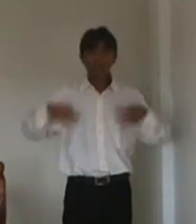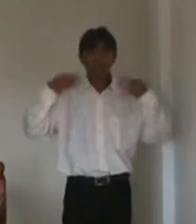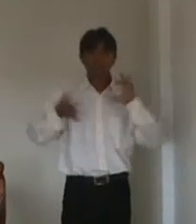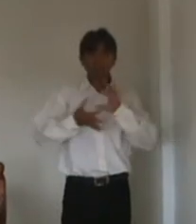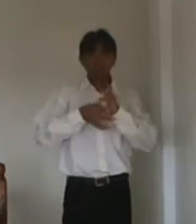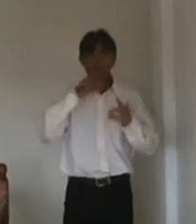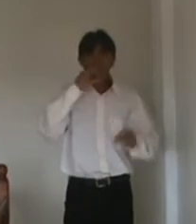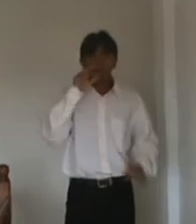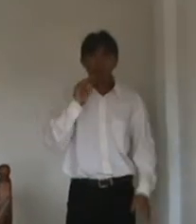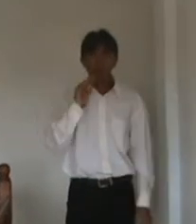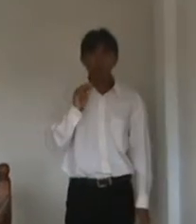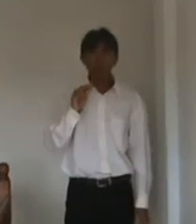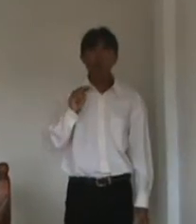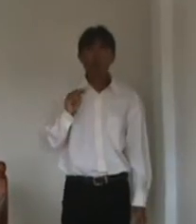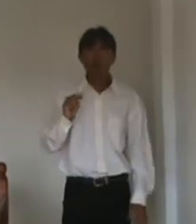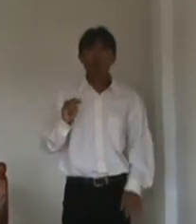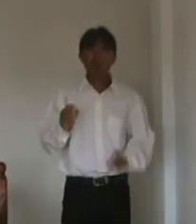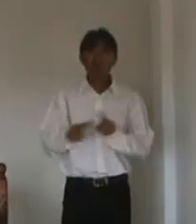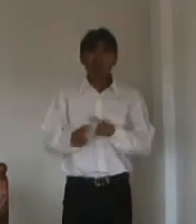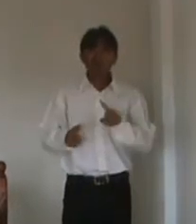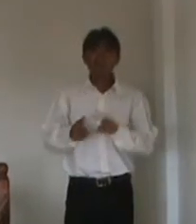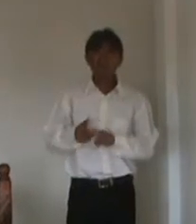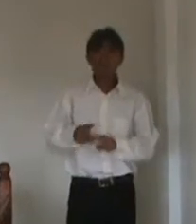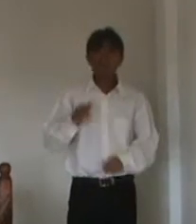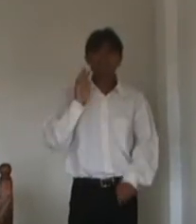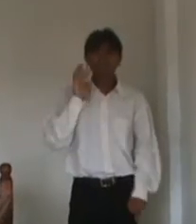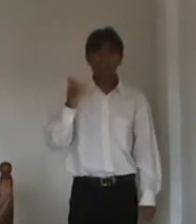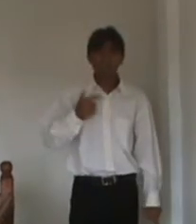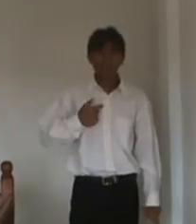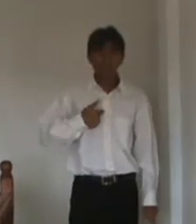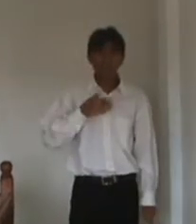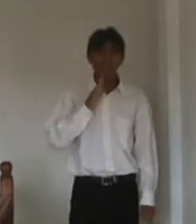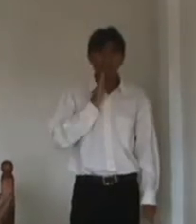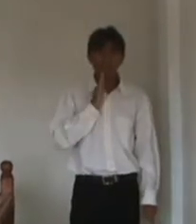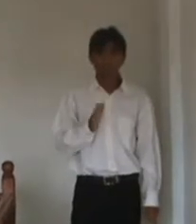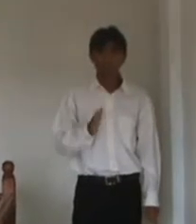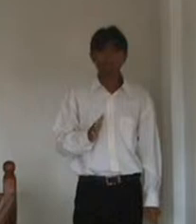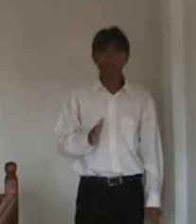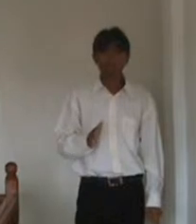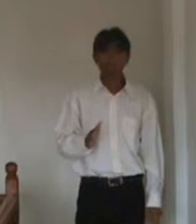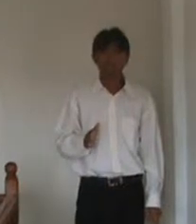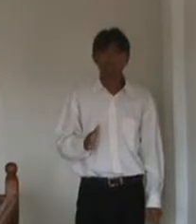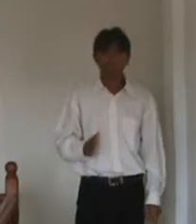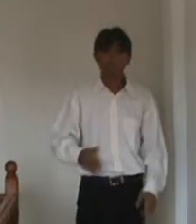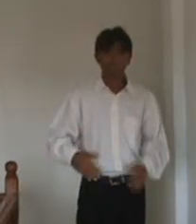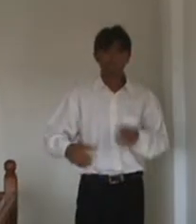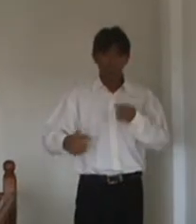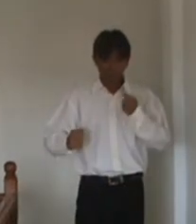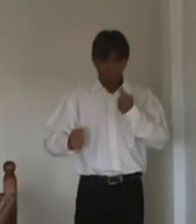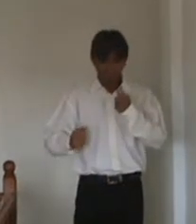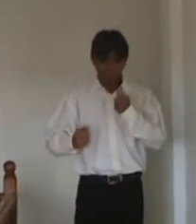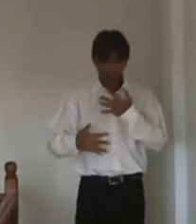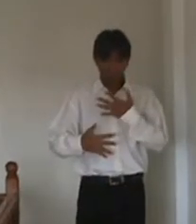life. Of whom then shall I be afraid?